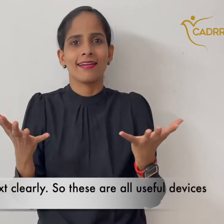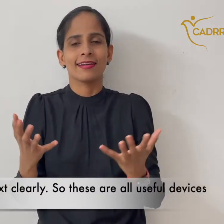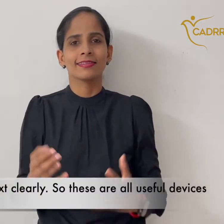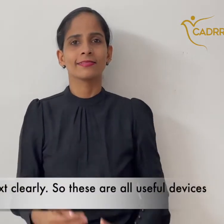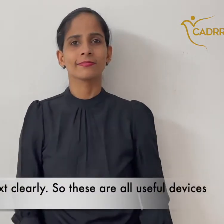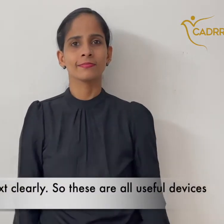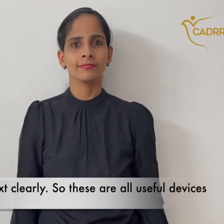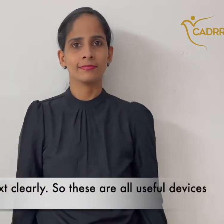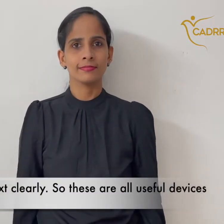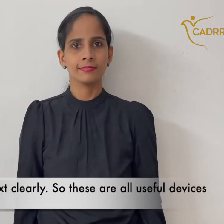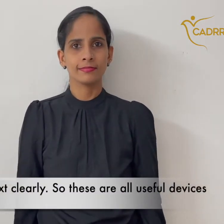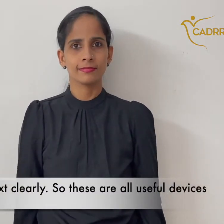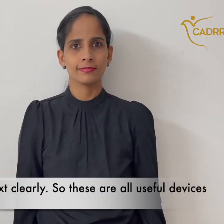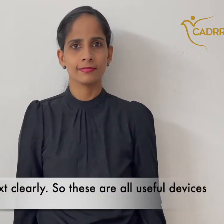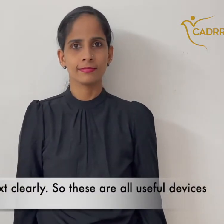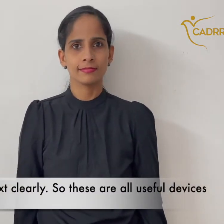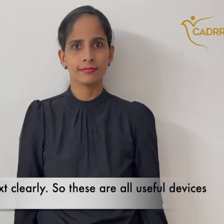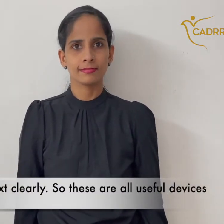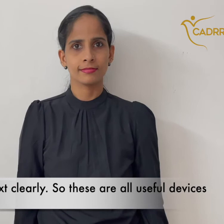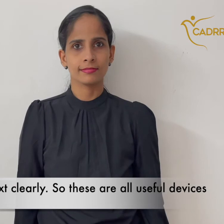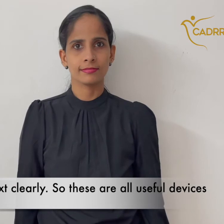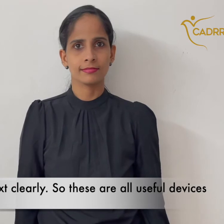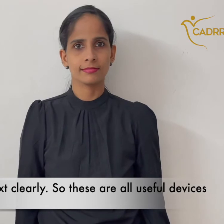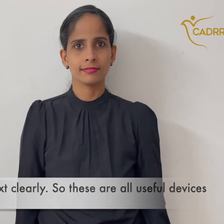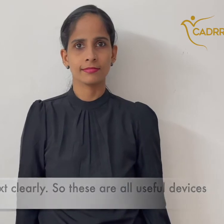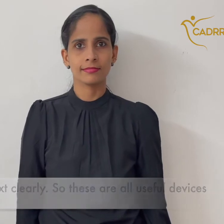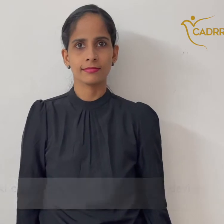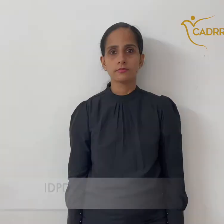So these are all useful devices.